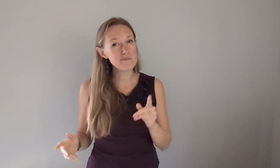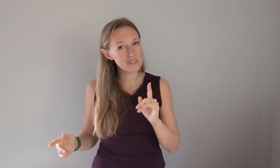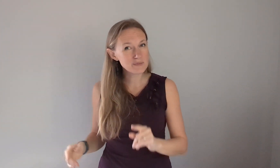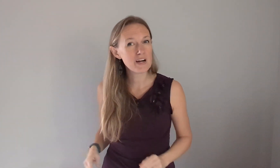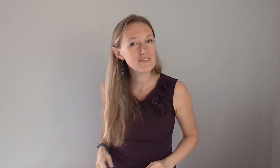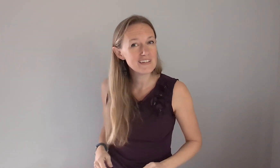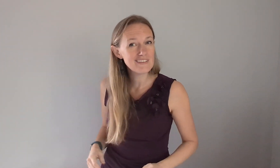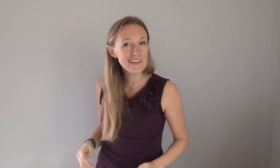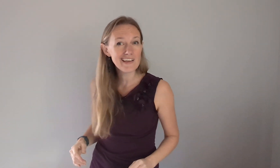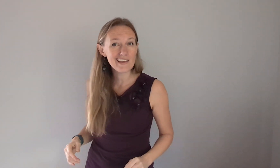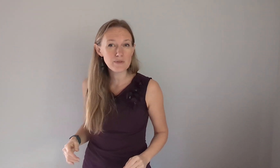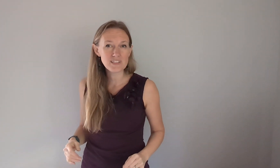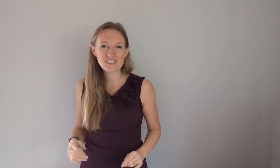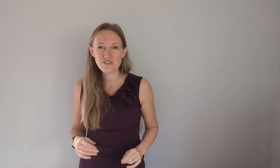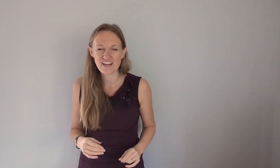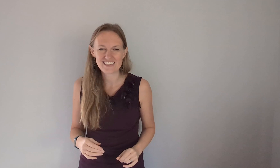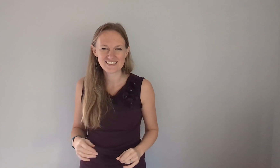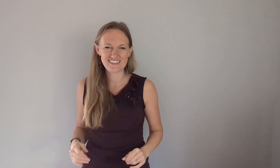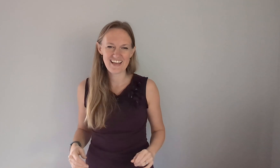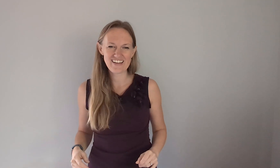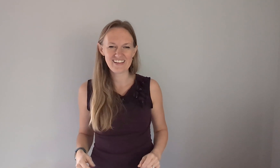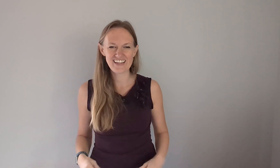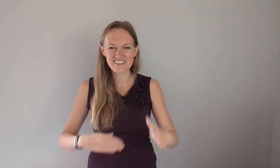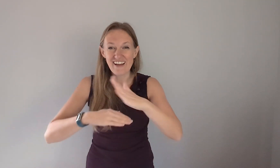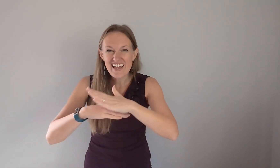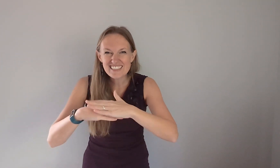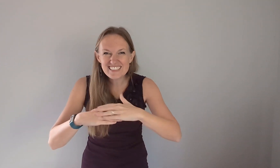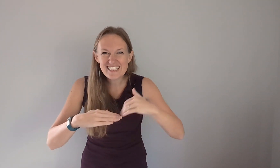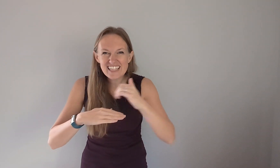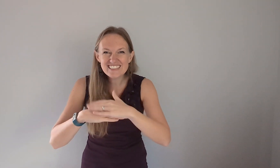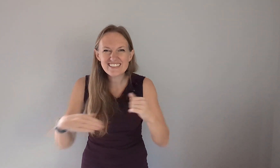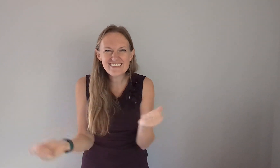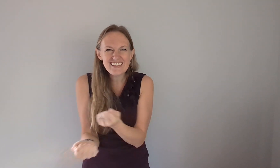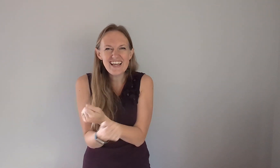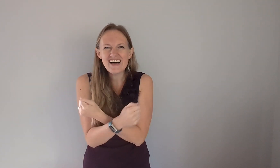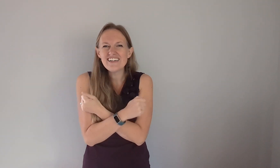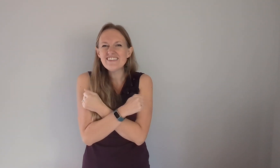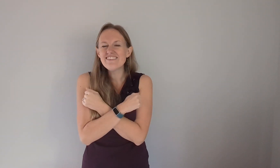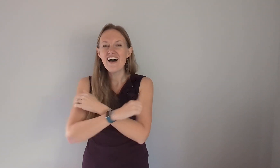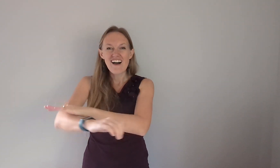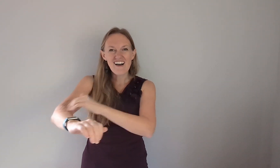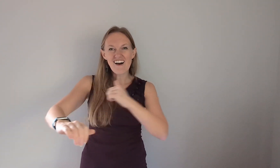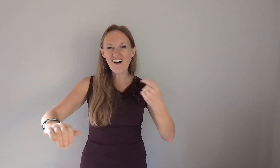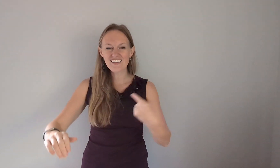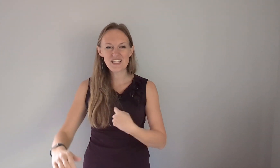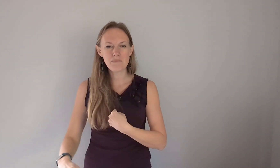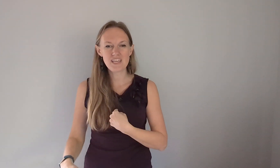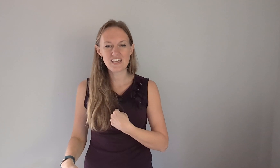but it's probably a little bit too fast to do that. Okay, so gentle love calling